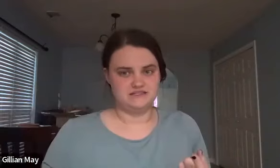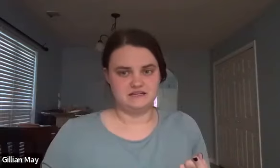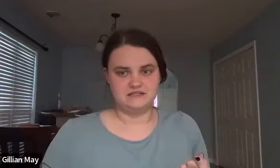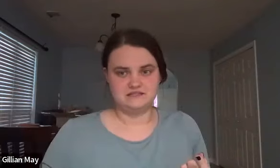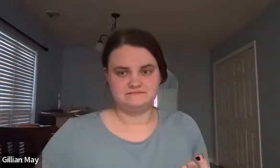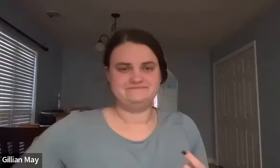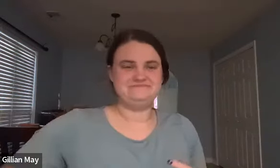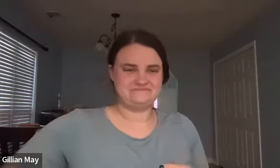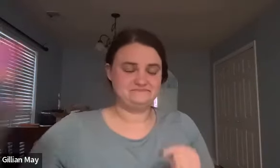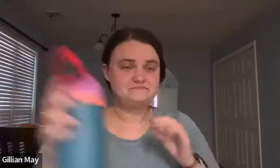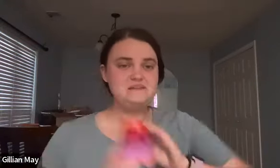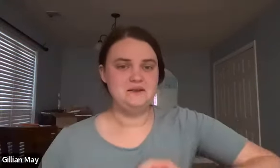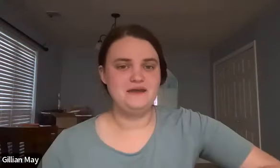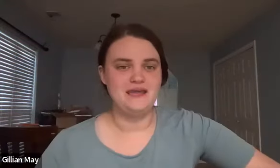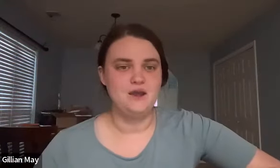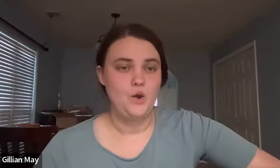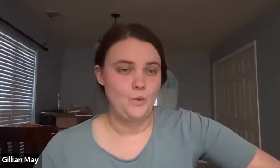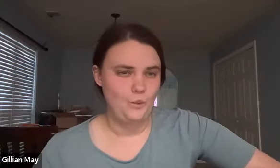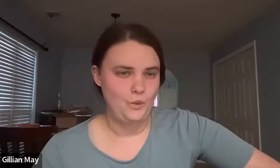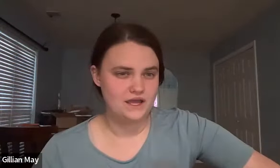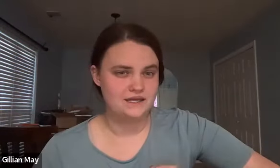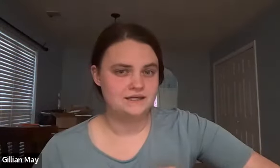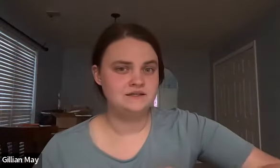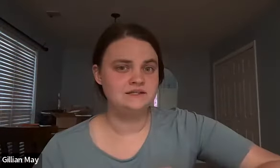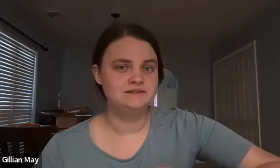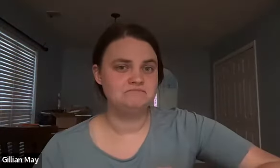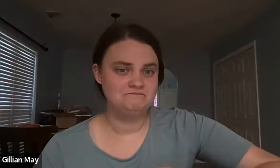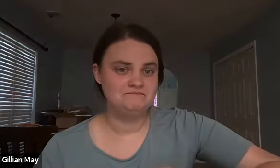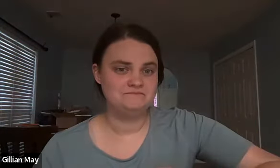sign it. Okay. 1,